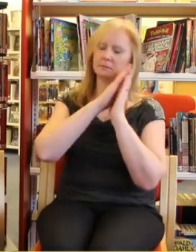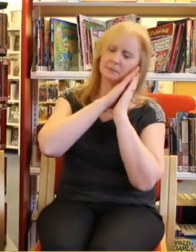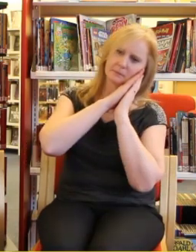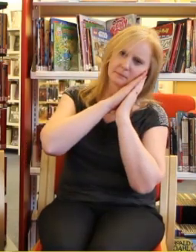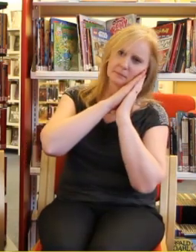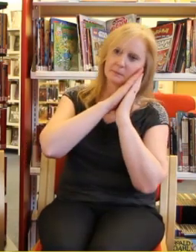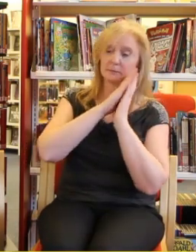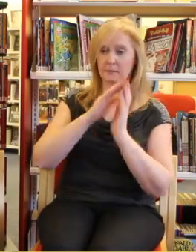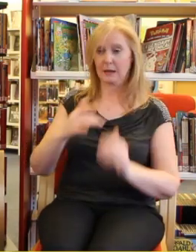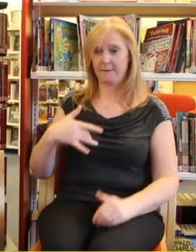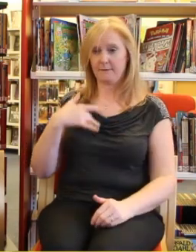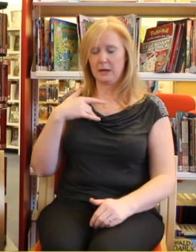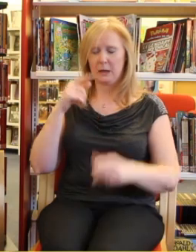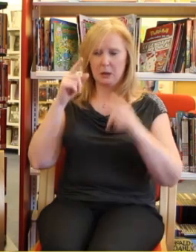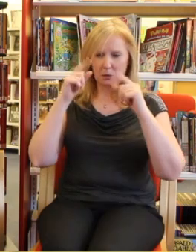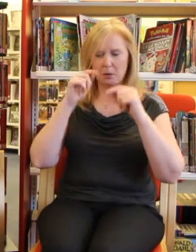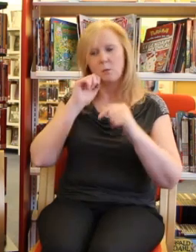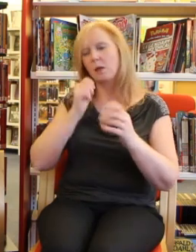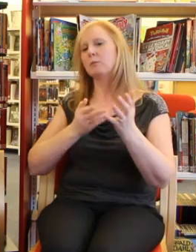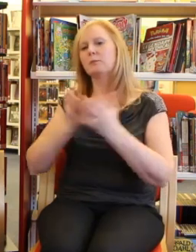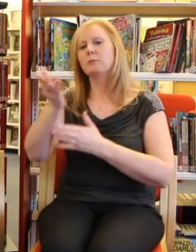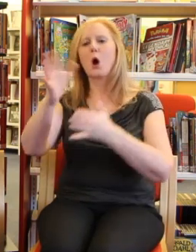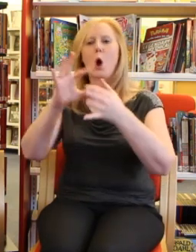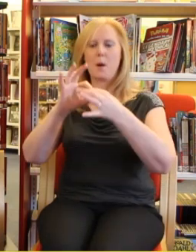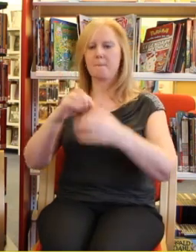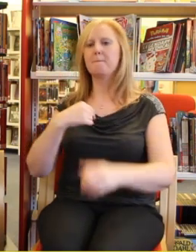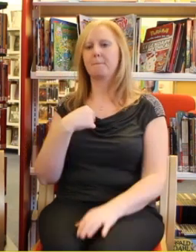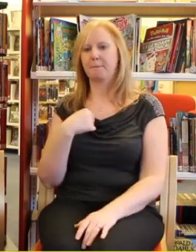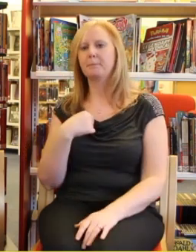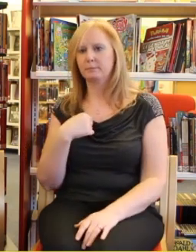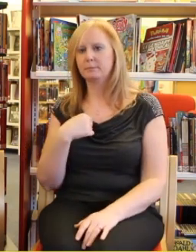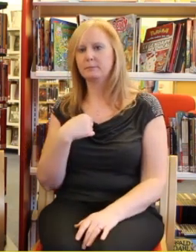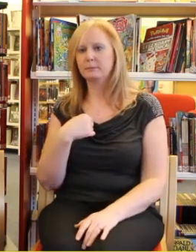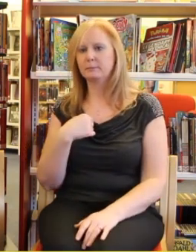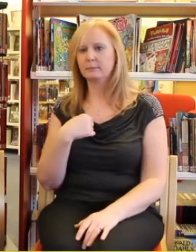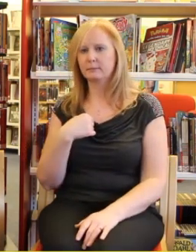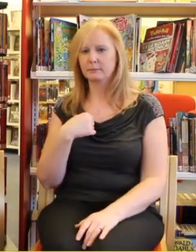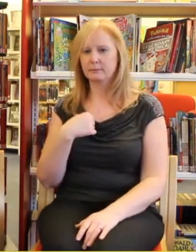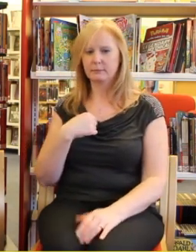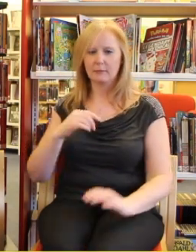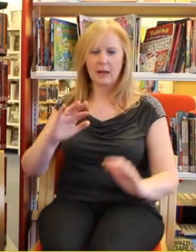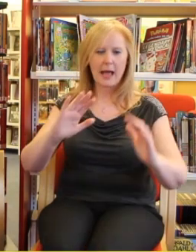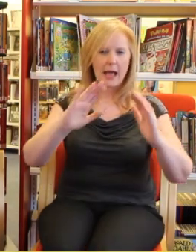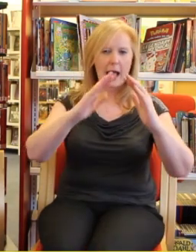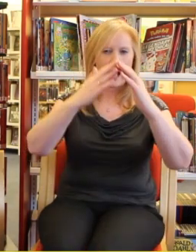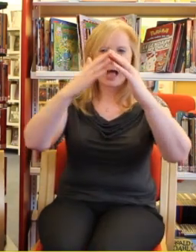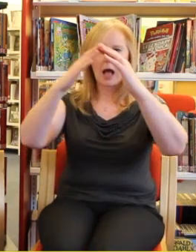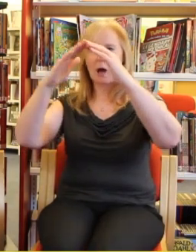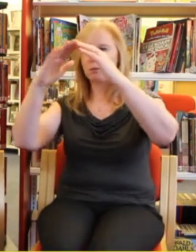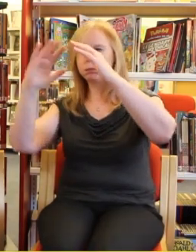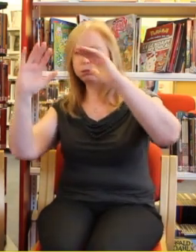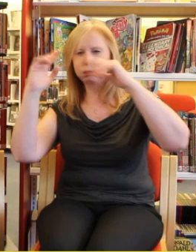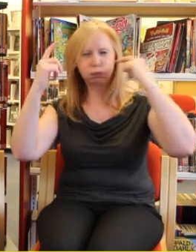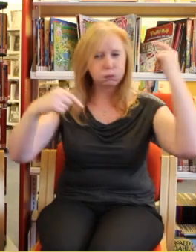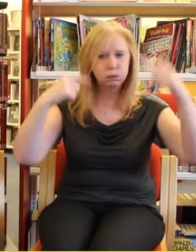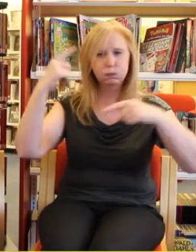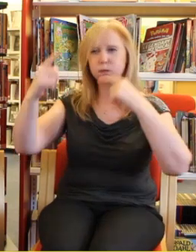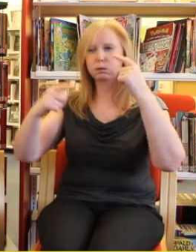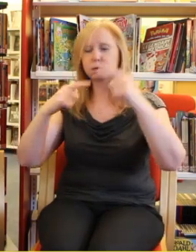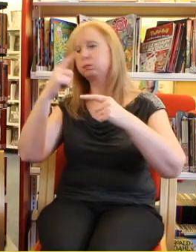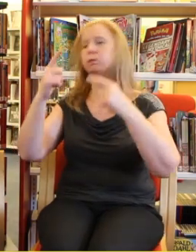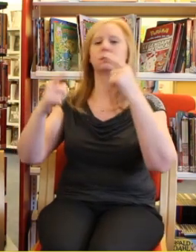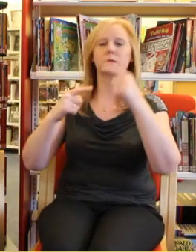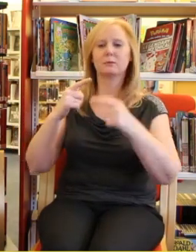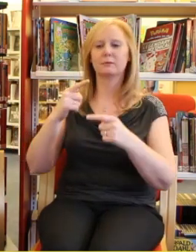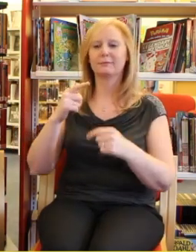felt drowsy go home straight away so whenever the hills echoed thunder claps deep everyone knew